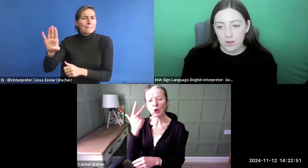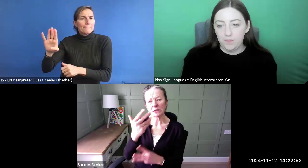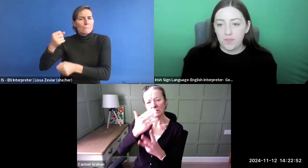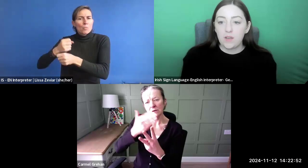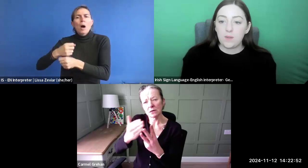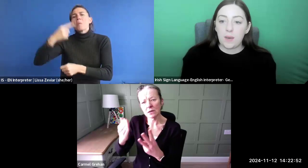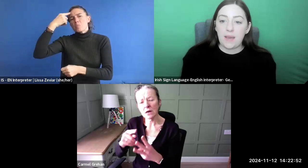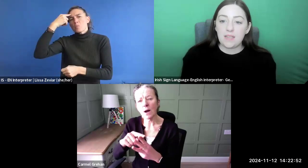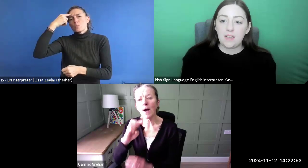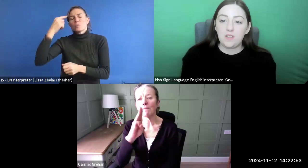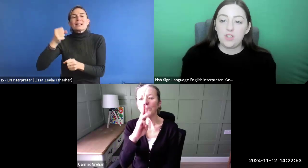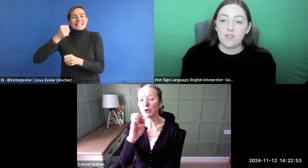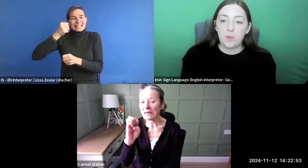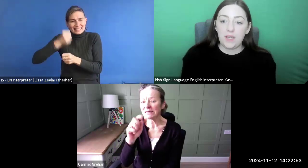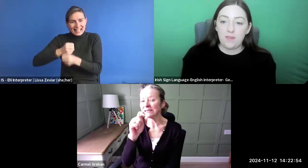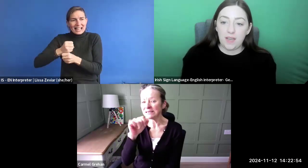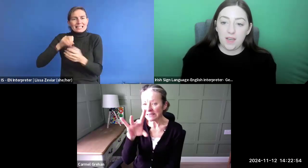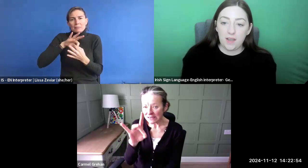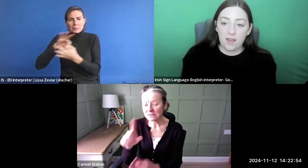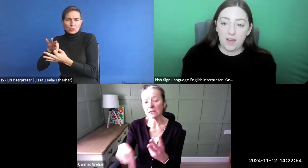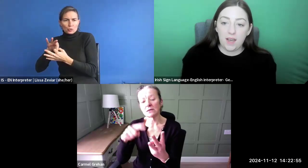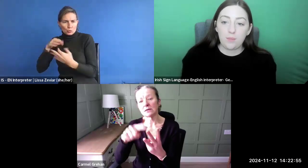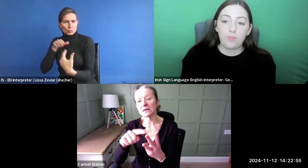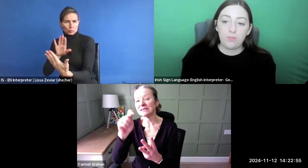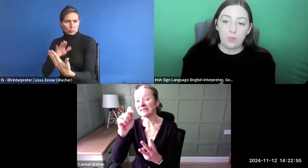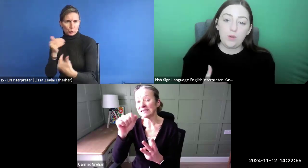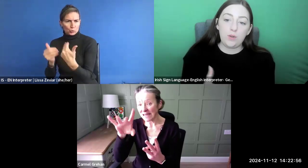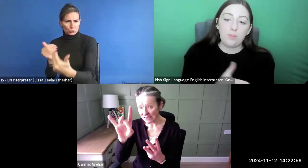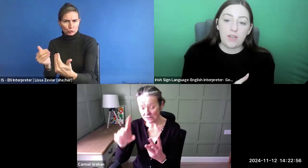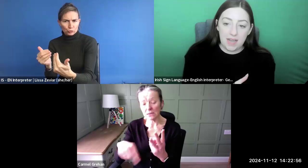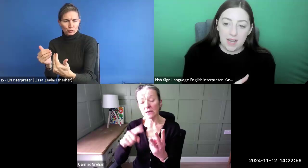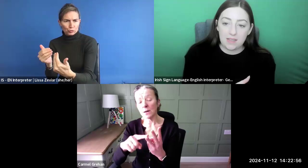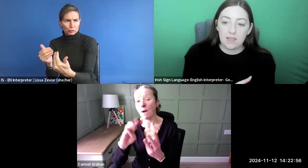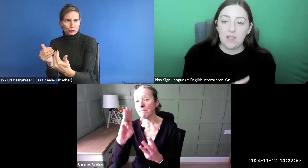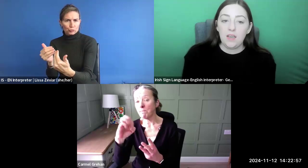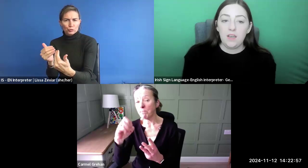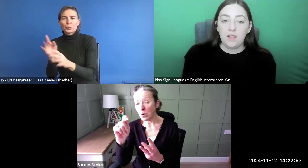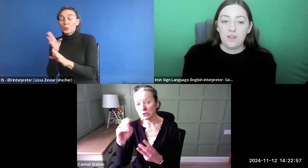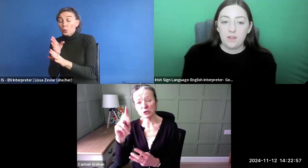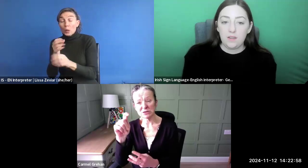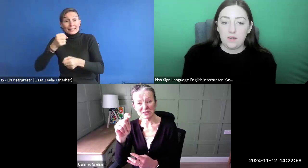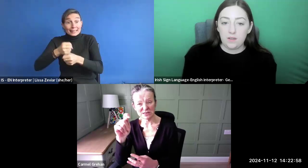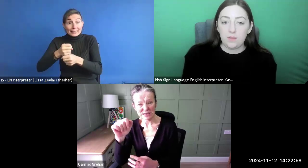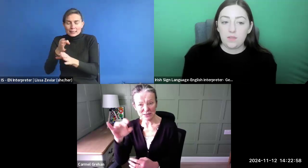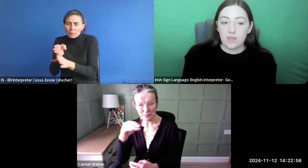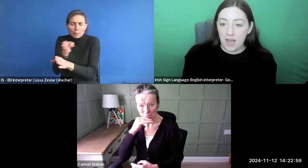approach. So that meant that the students were we looked at the pre-task, the